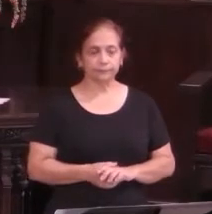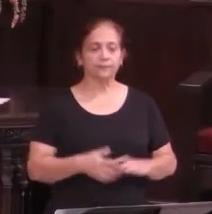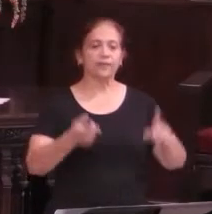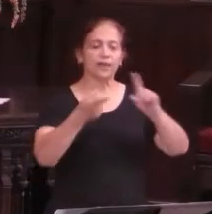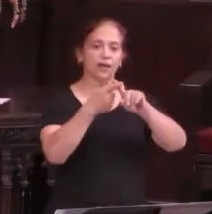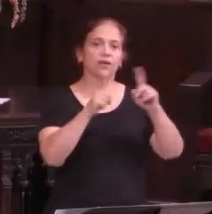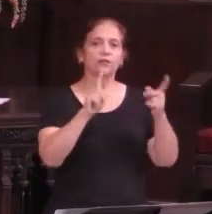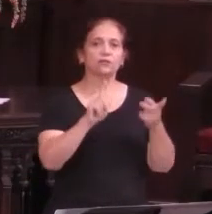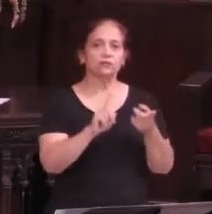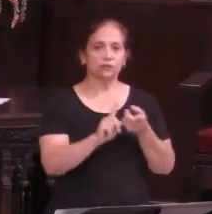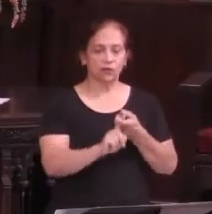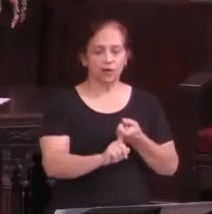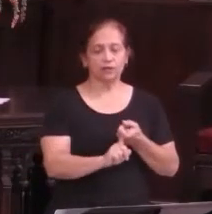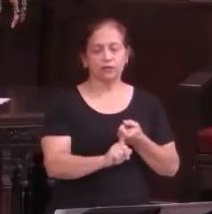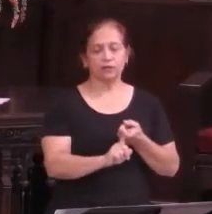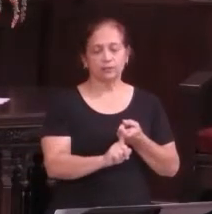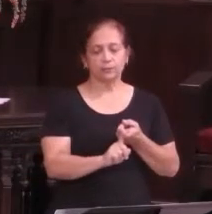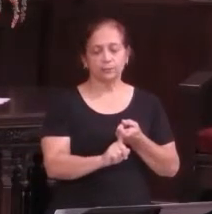Friends, I'm